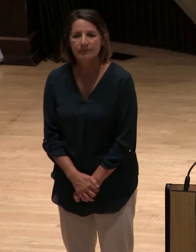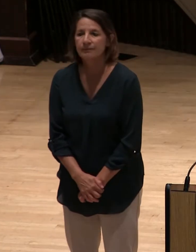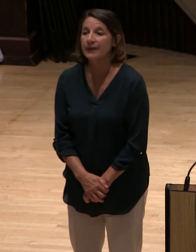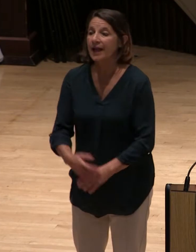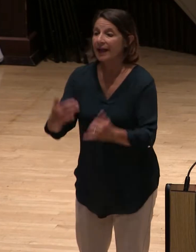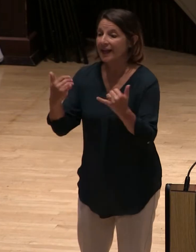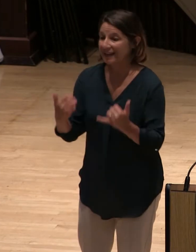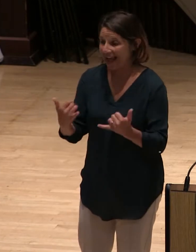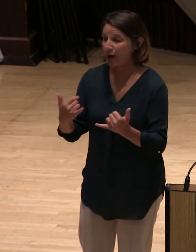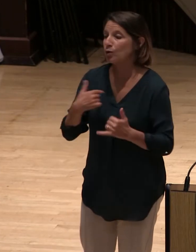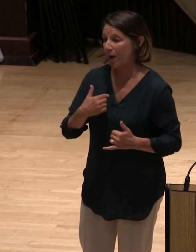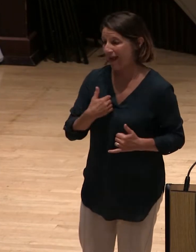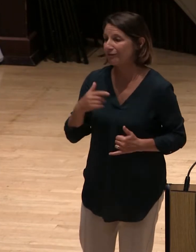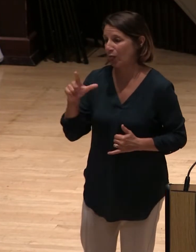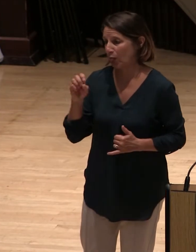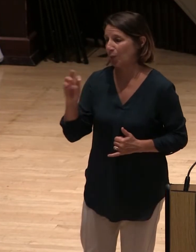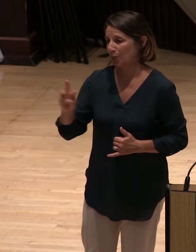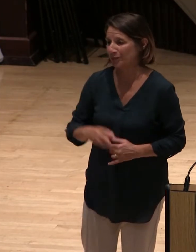Now you get Lou.